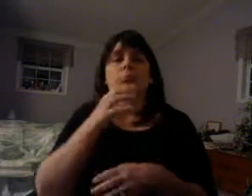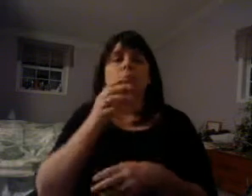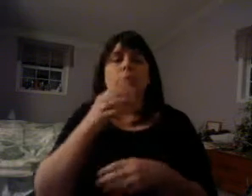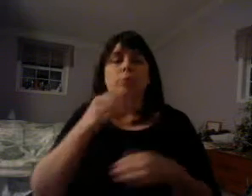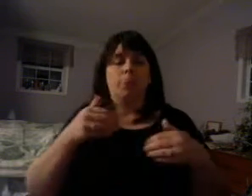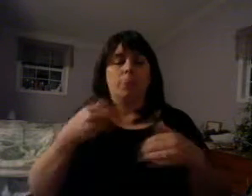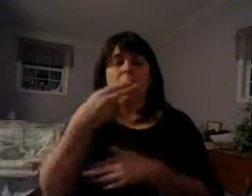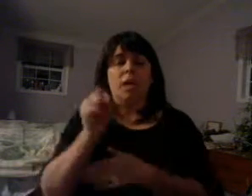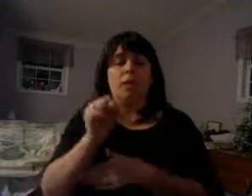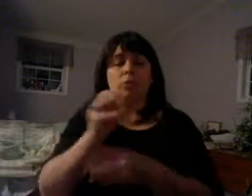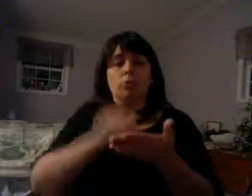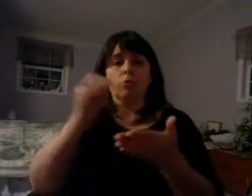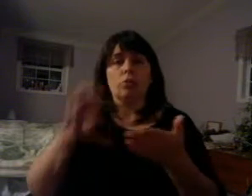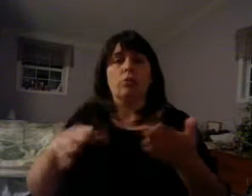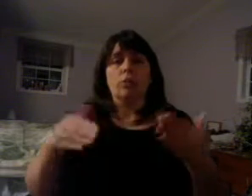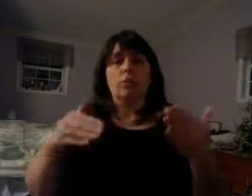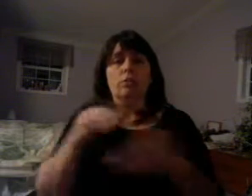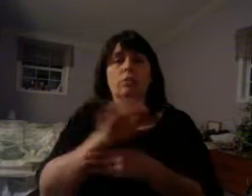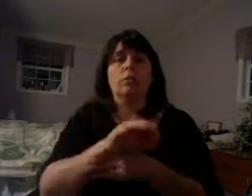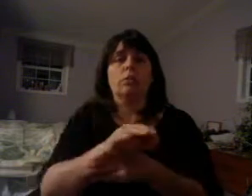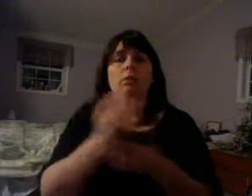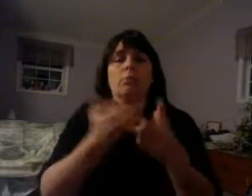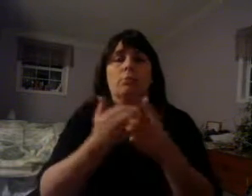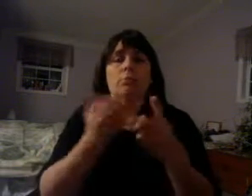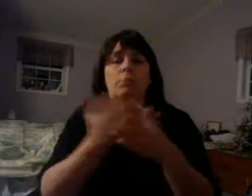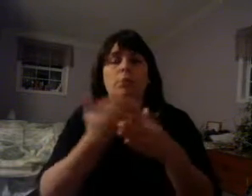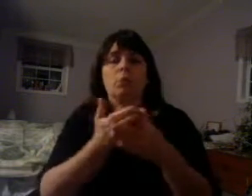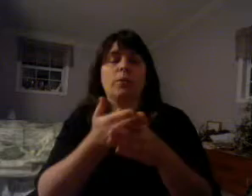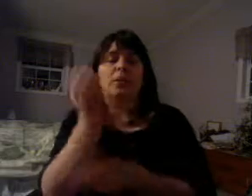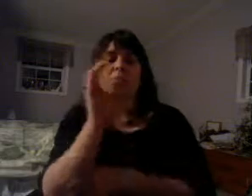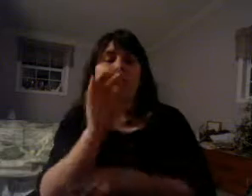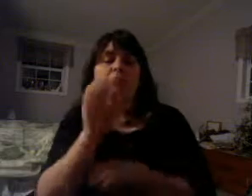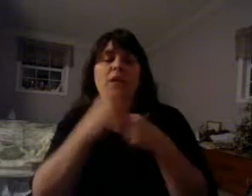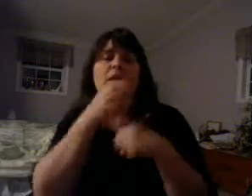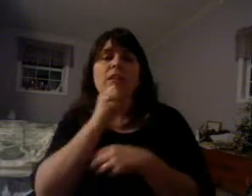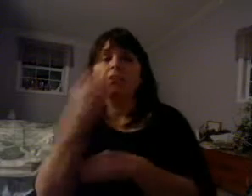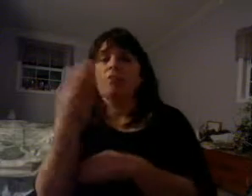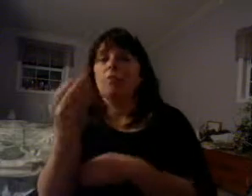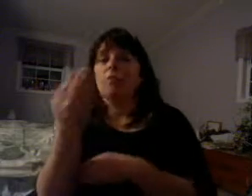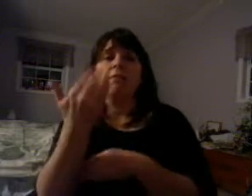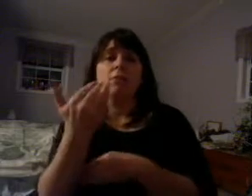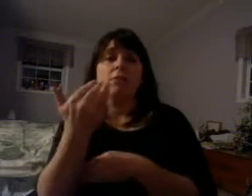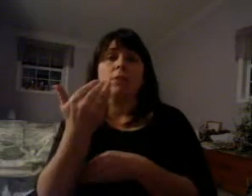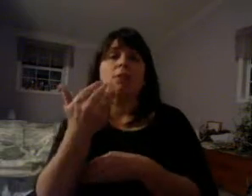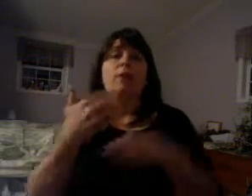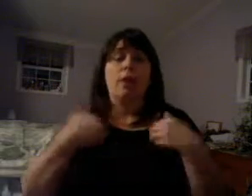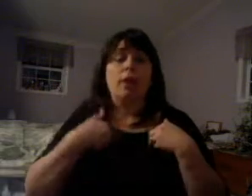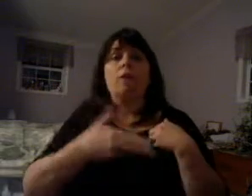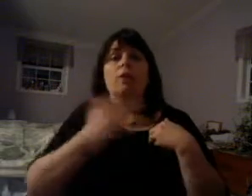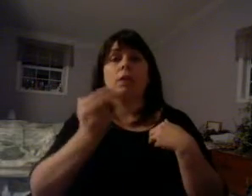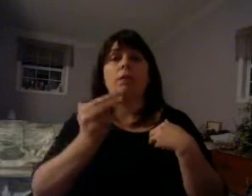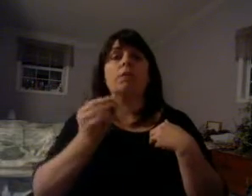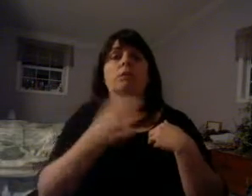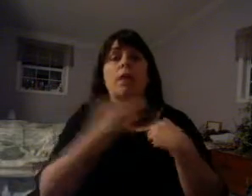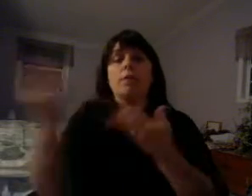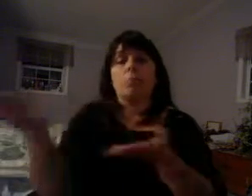some point within the last 30 days. 4 to 6% of them brought a gun to school. In Baltimore, 75%